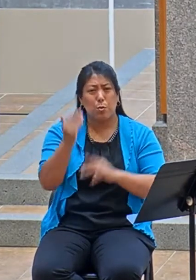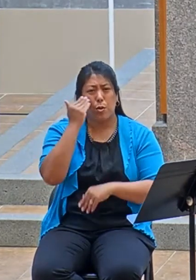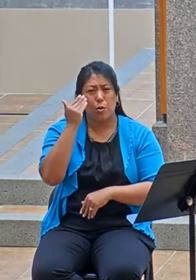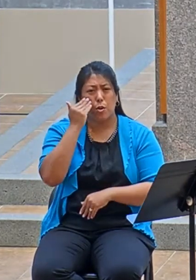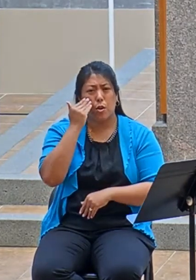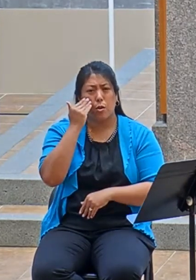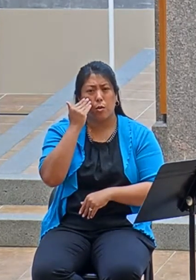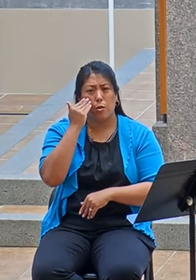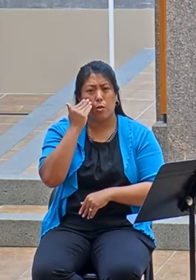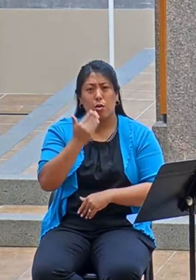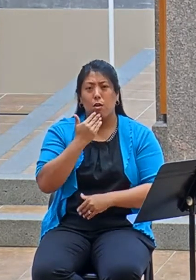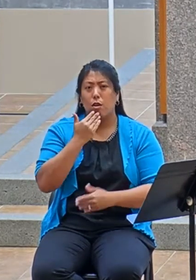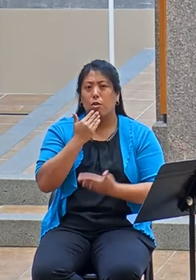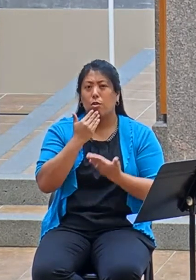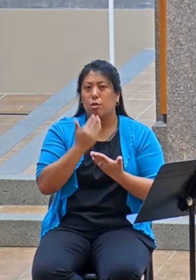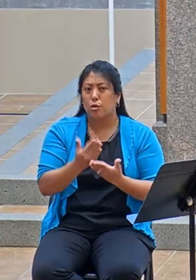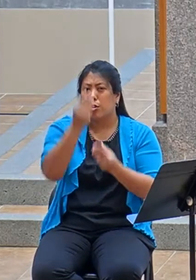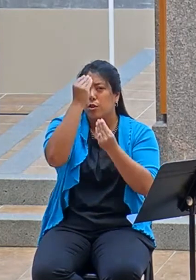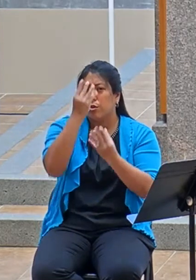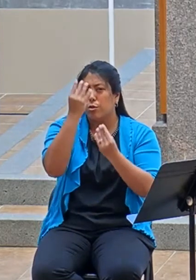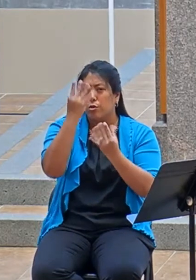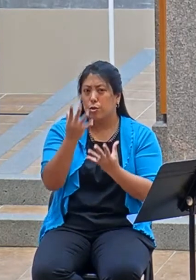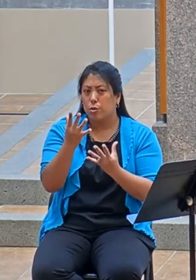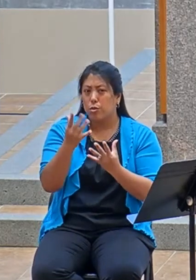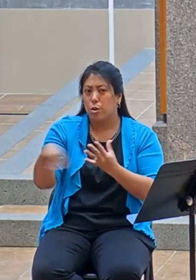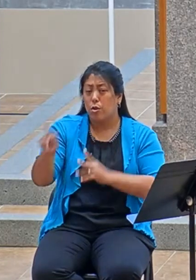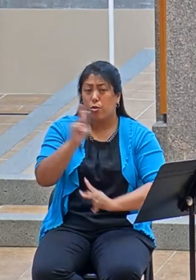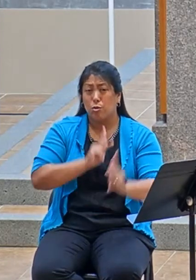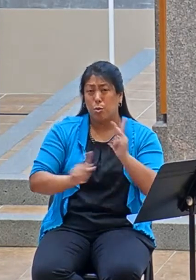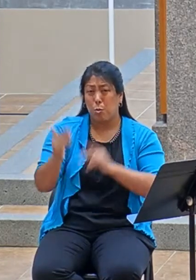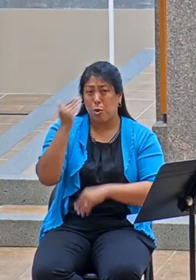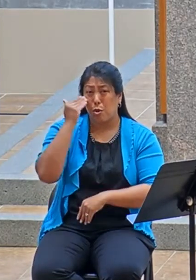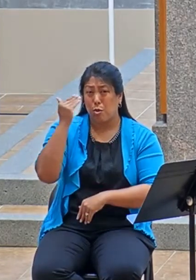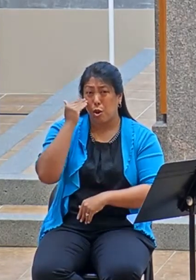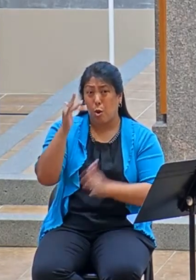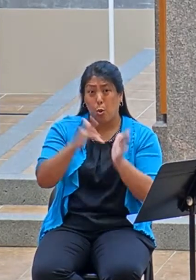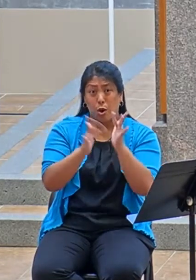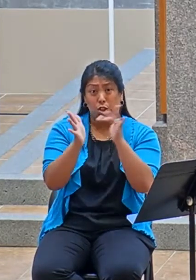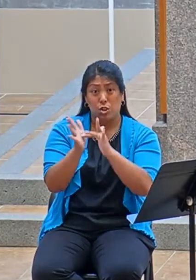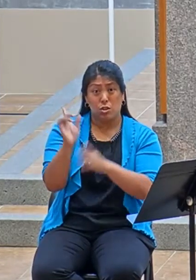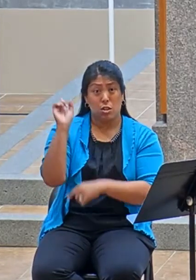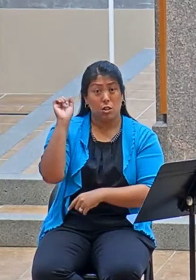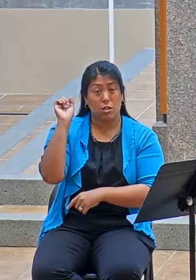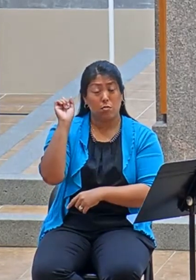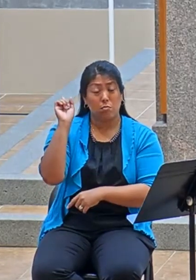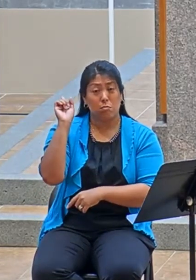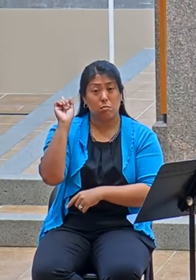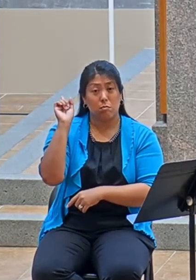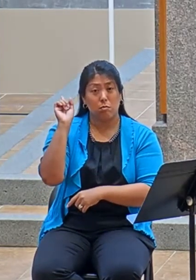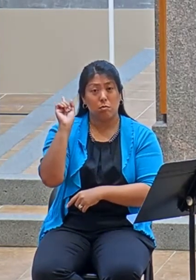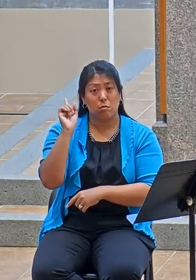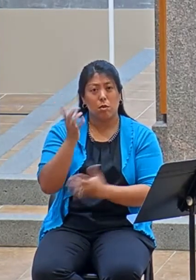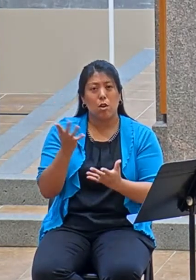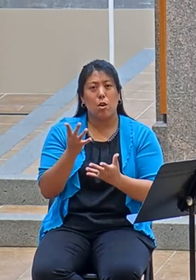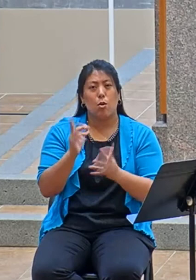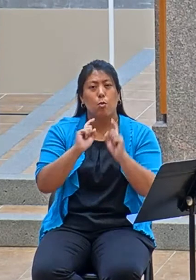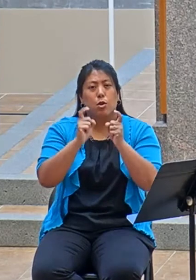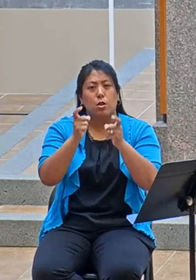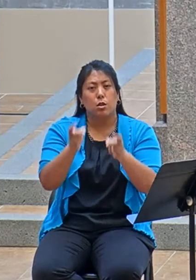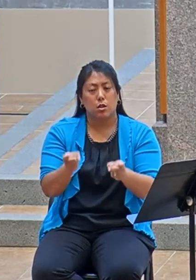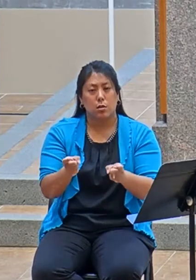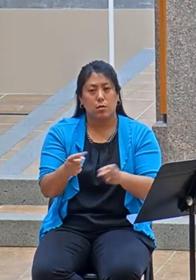news? Do those people know Jesus? What fruits am